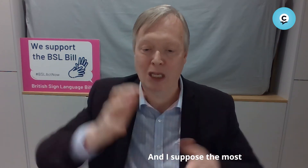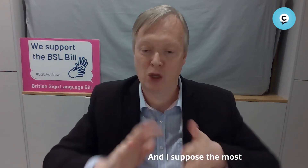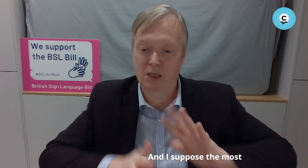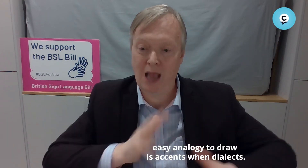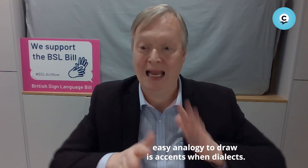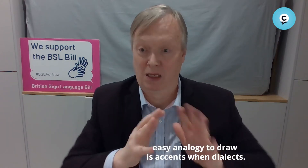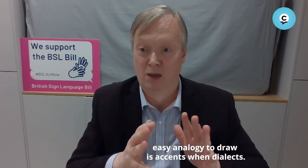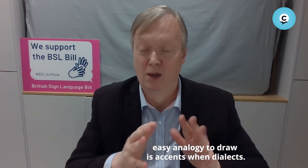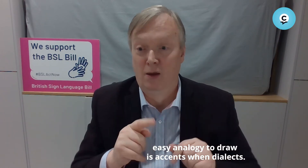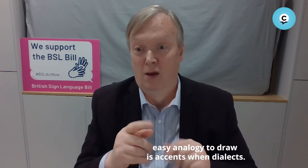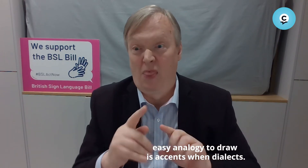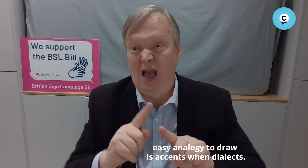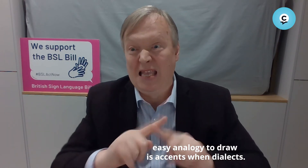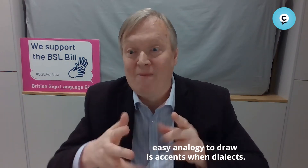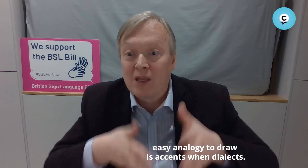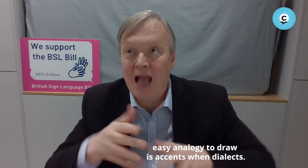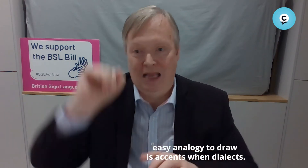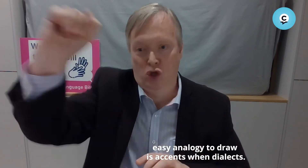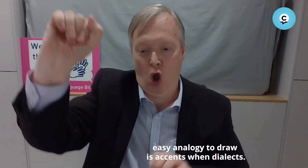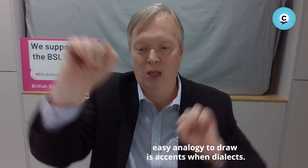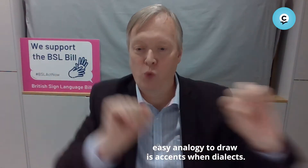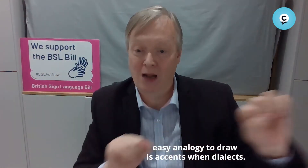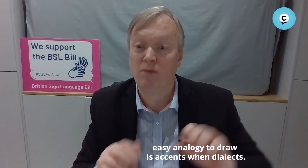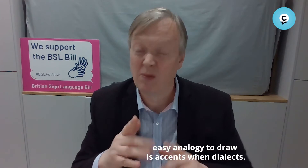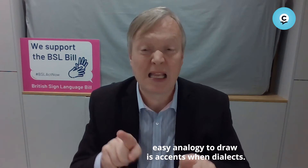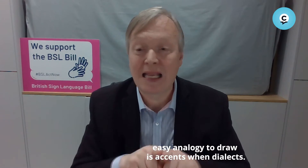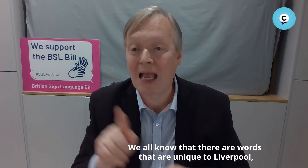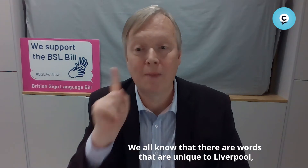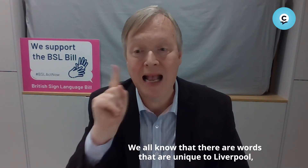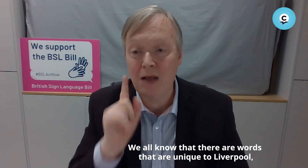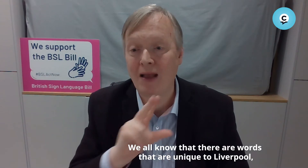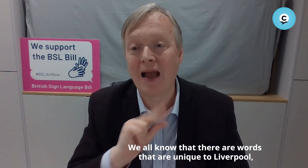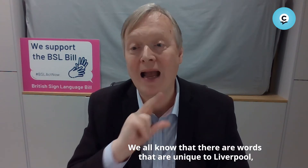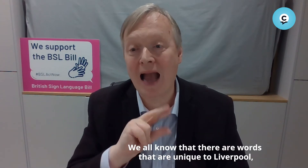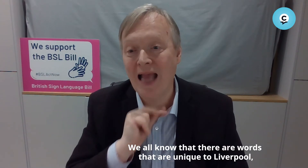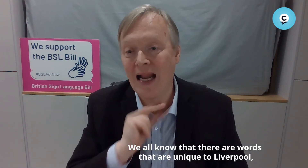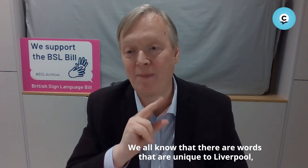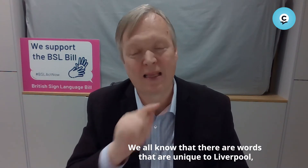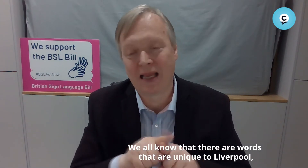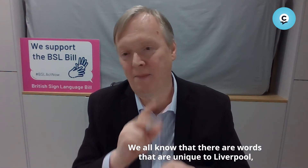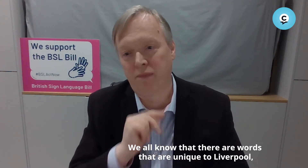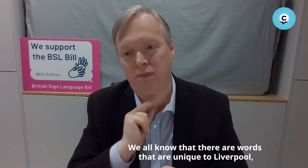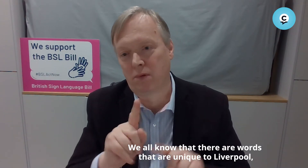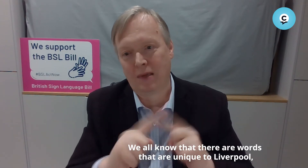most easy analogy to draw is accents and dialects. We all know that there are words that are unique